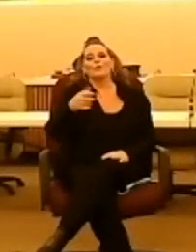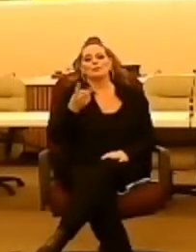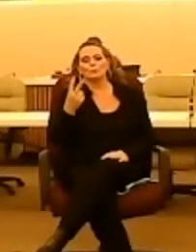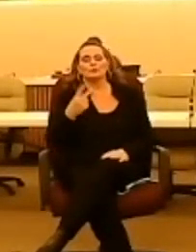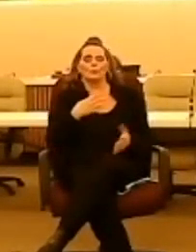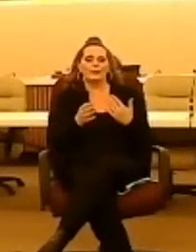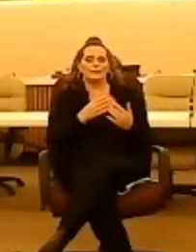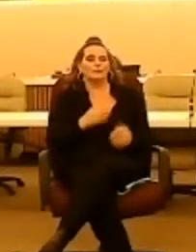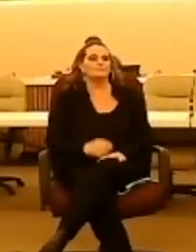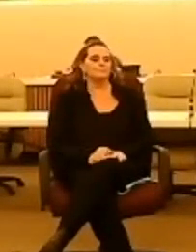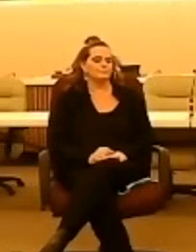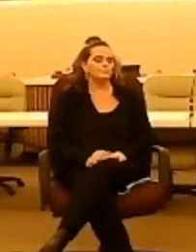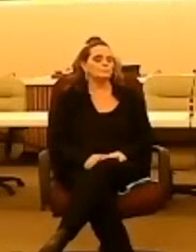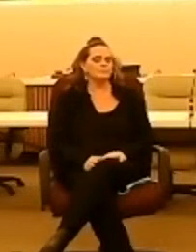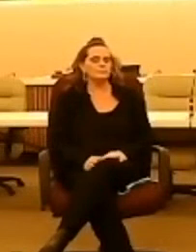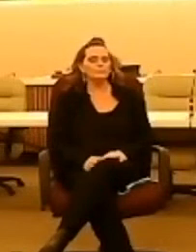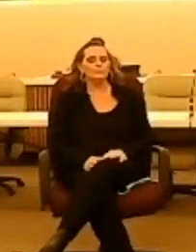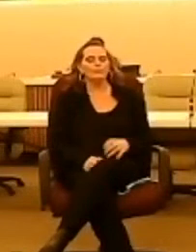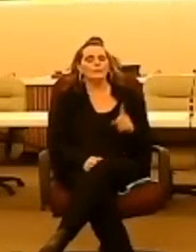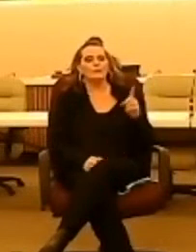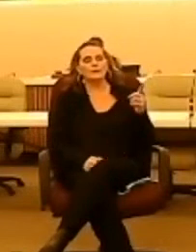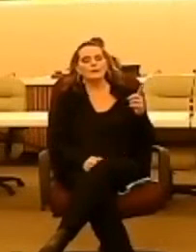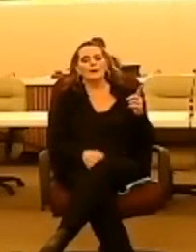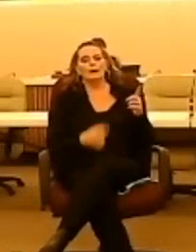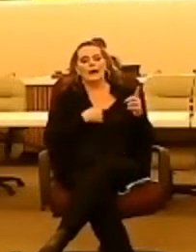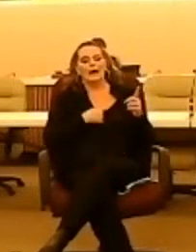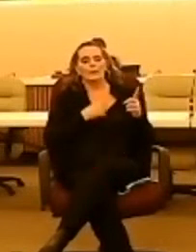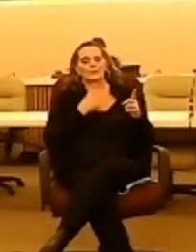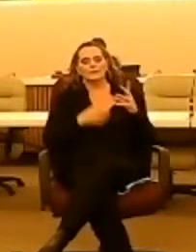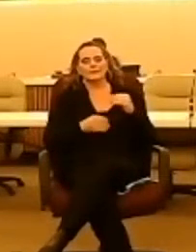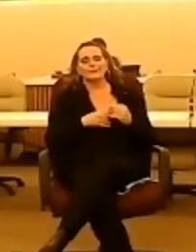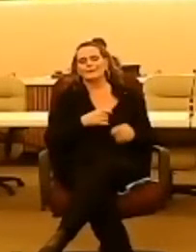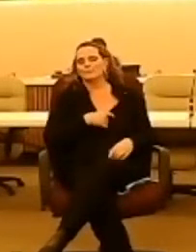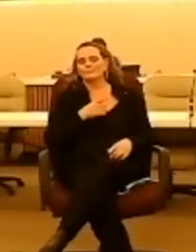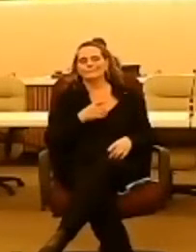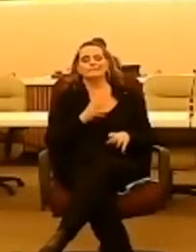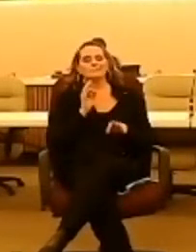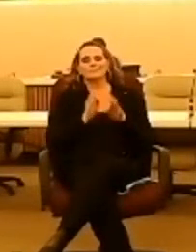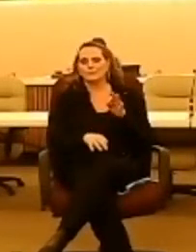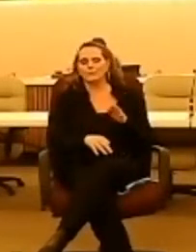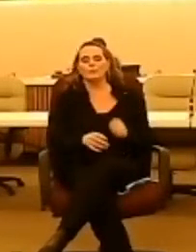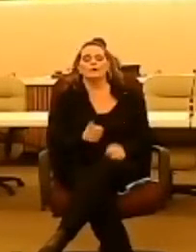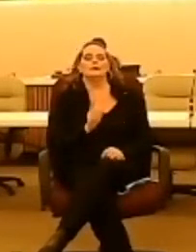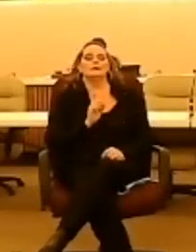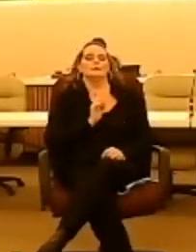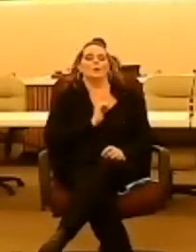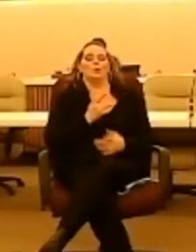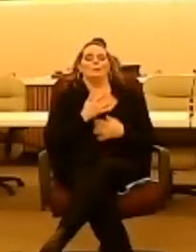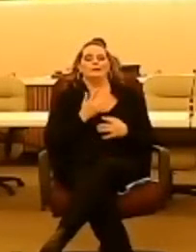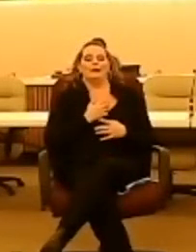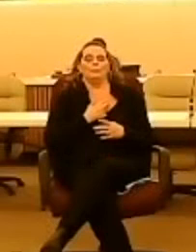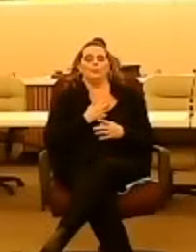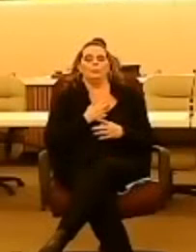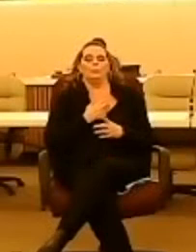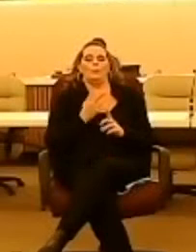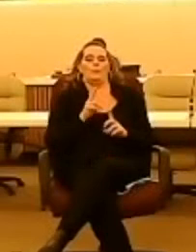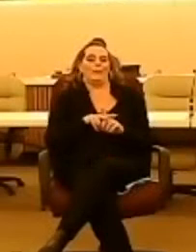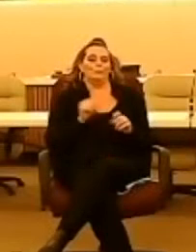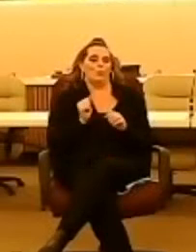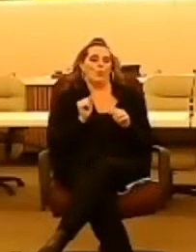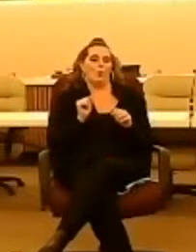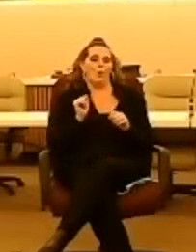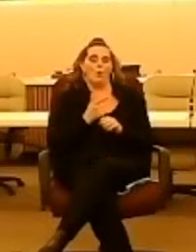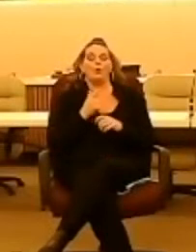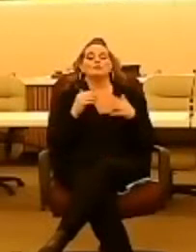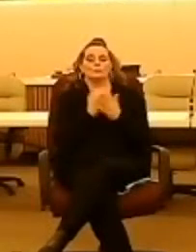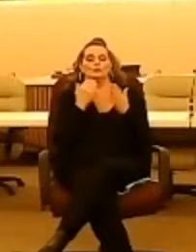So, Now I'd like to add, Mr. Supervisor, these are pretty straightforward. We do these for all new subdivisions. If there isn't a, drainage